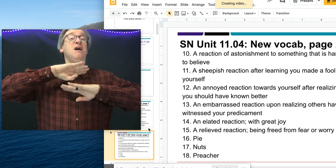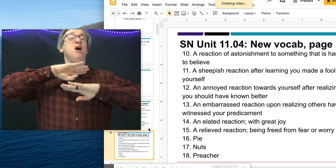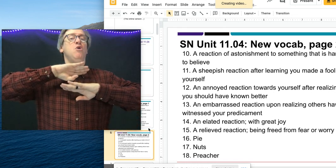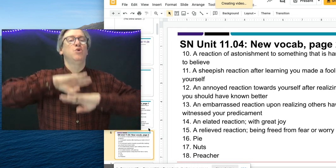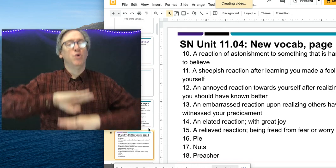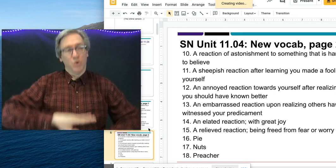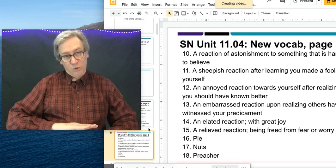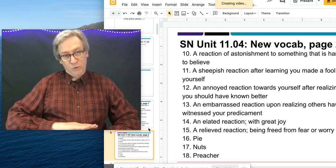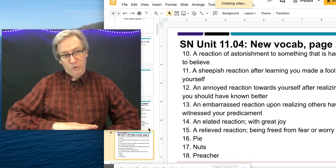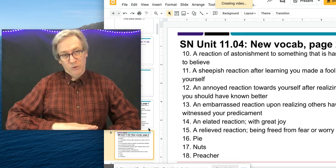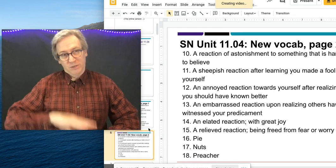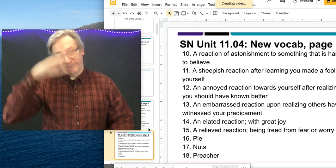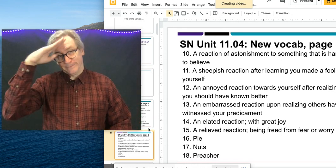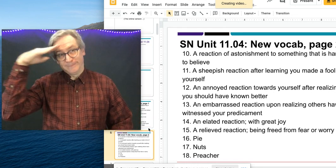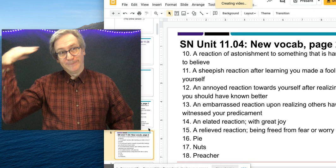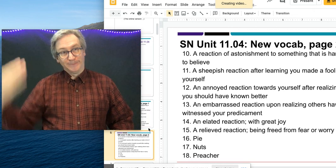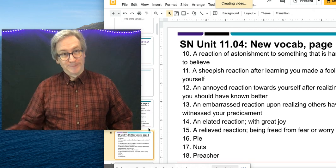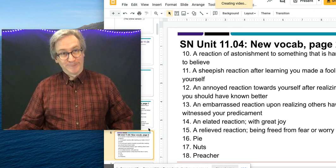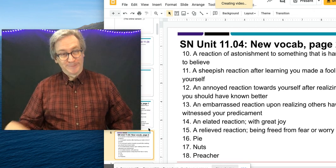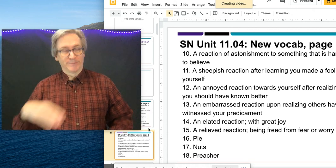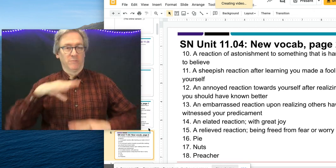oh.